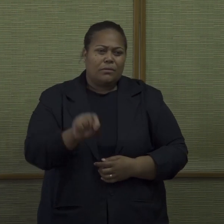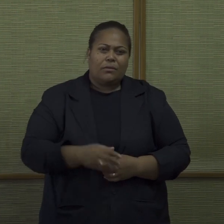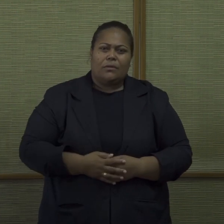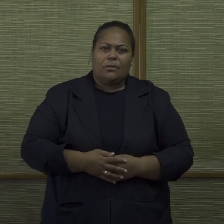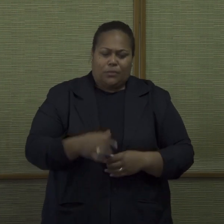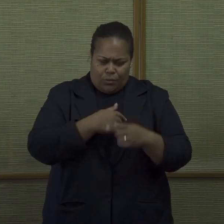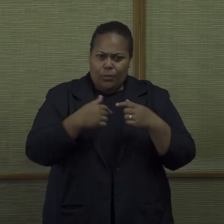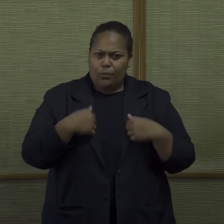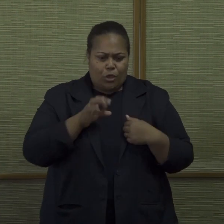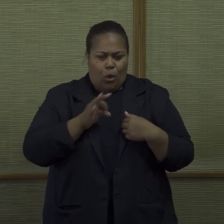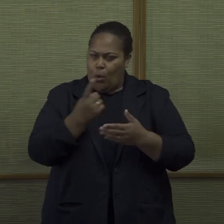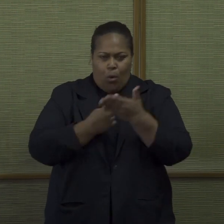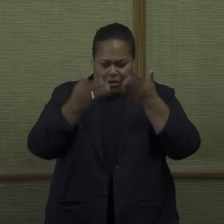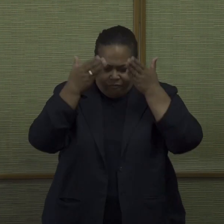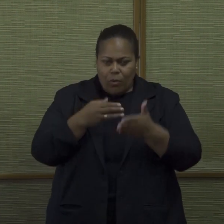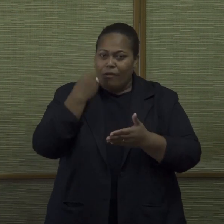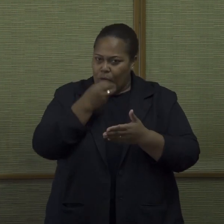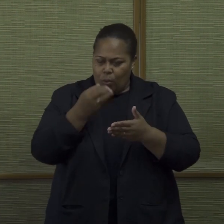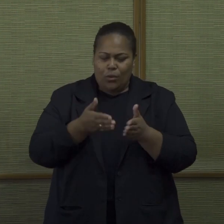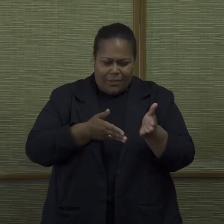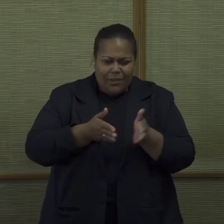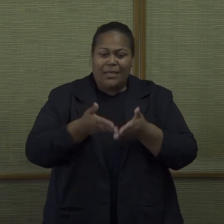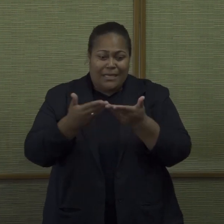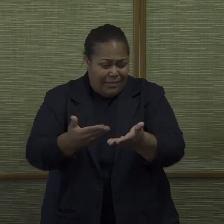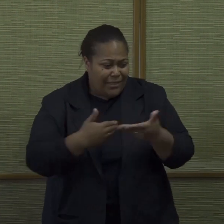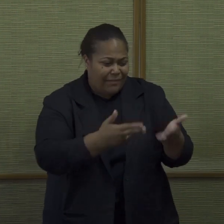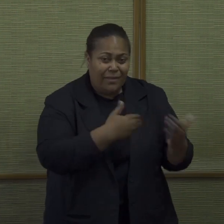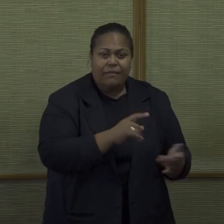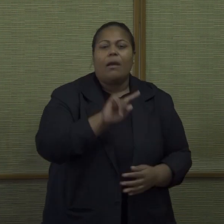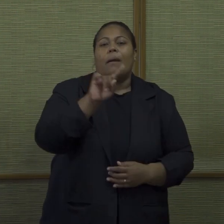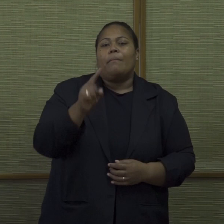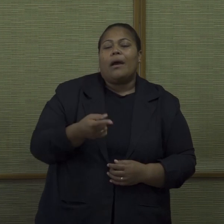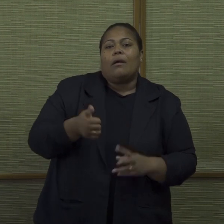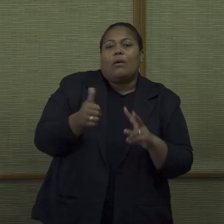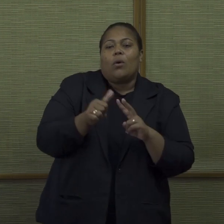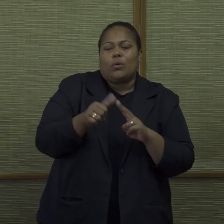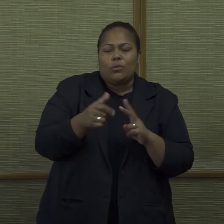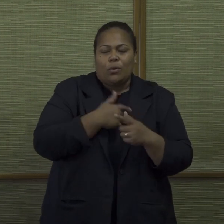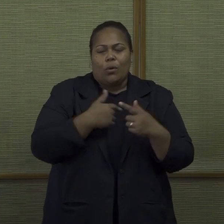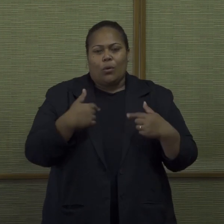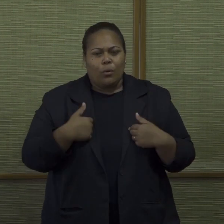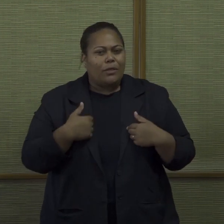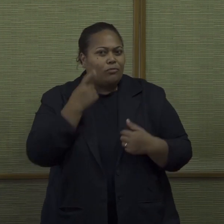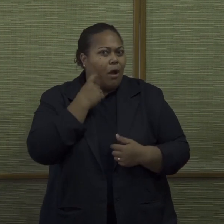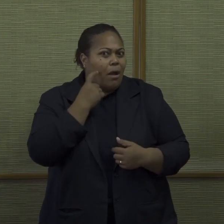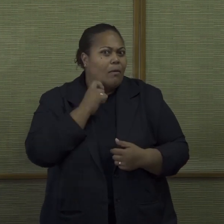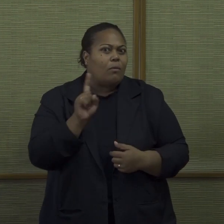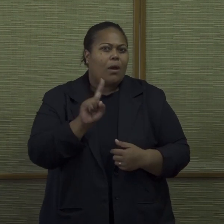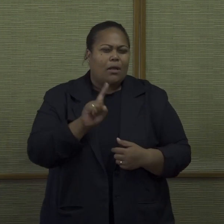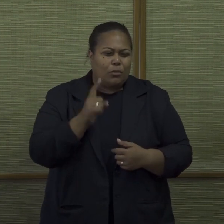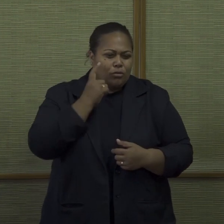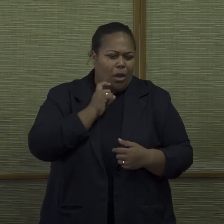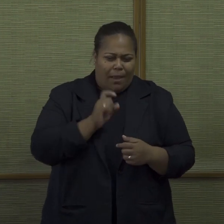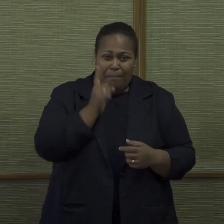mobilize deployments of food ration and NFIs per discussions with the Commissioner Northern's office, but also mobilize people to man